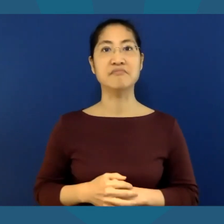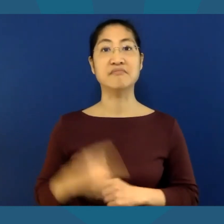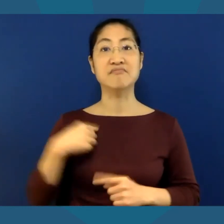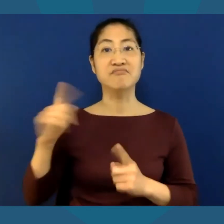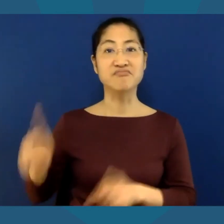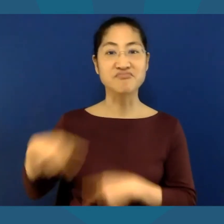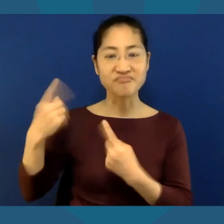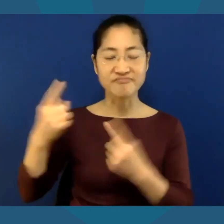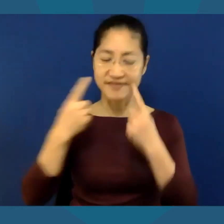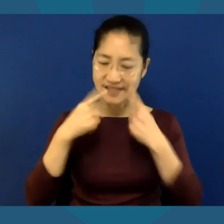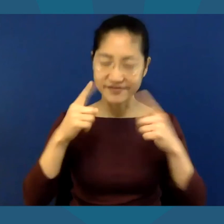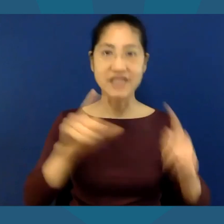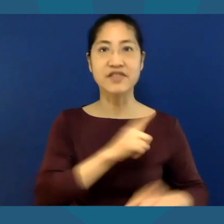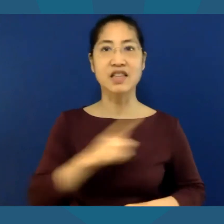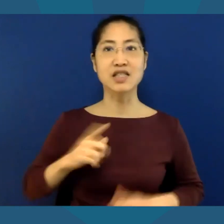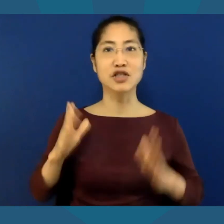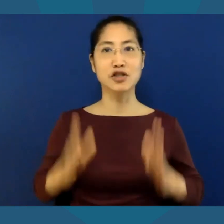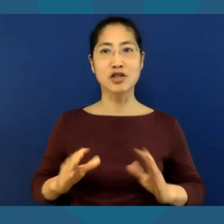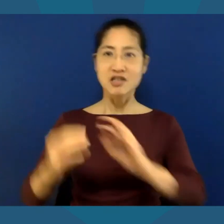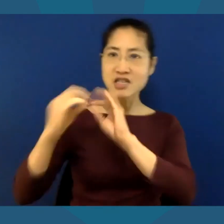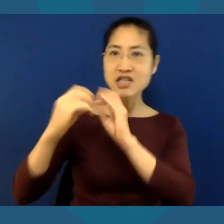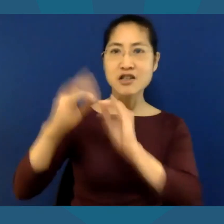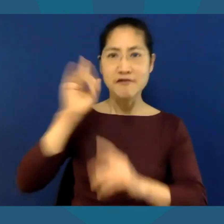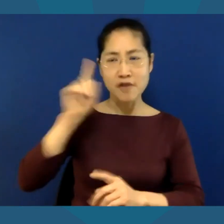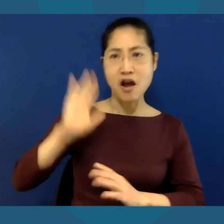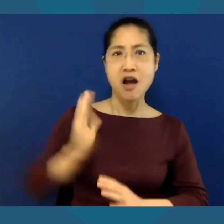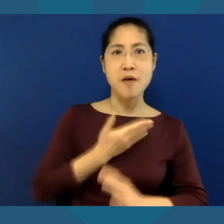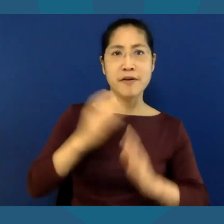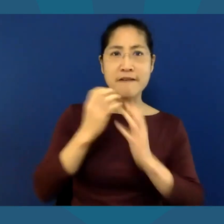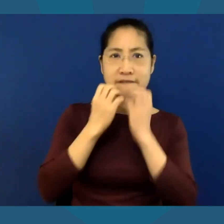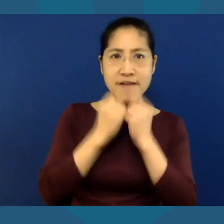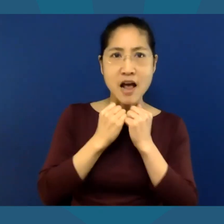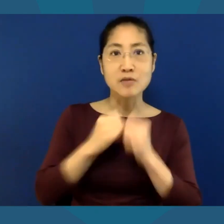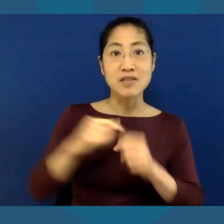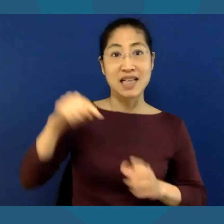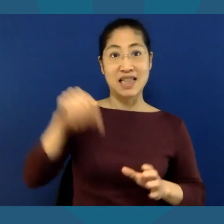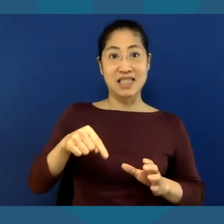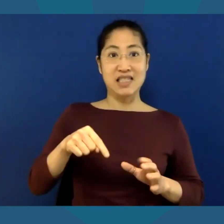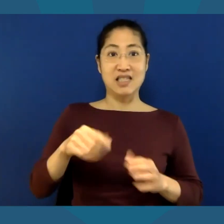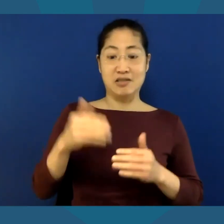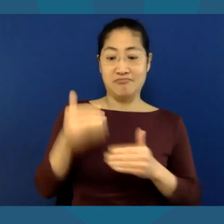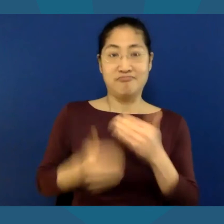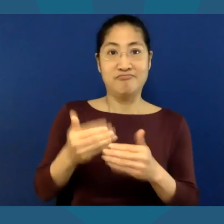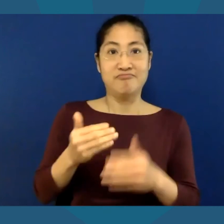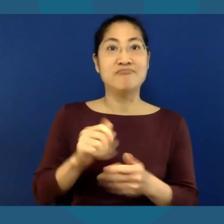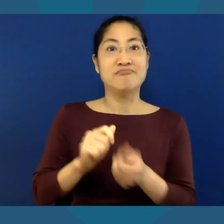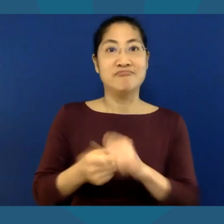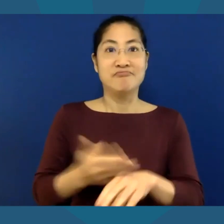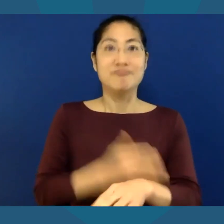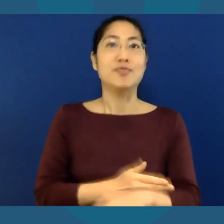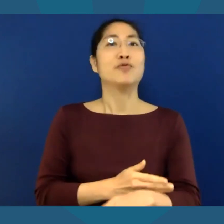Santa Cruz County. I have been an effective lawmaker fighting for our progressive